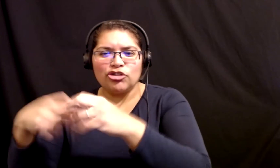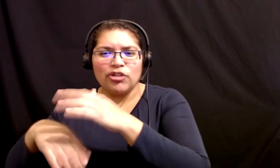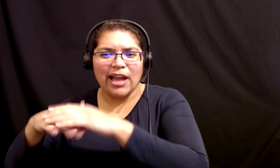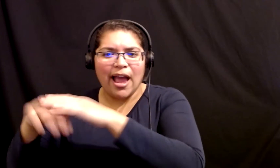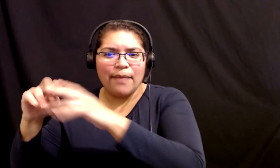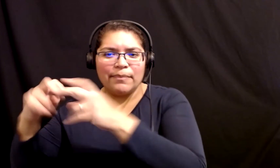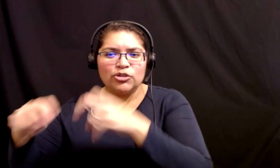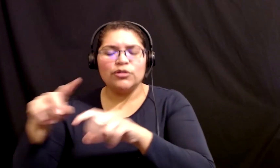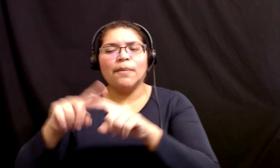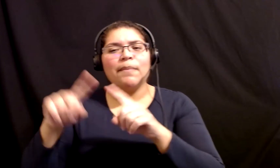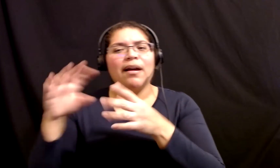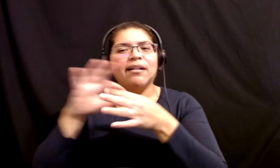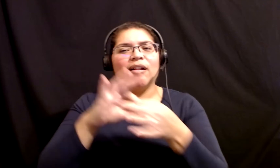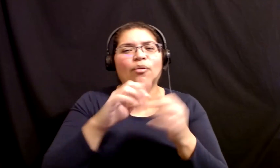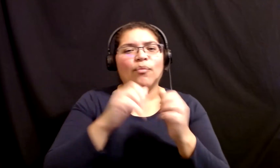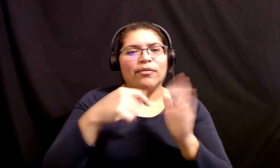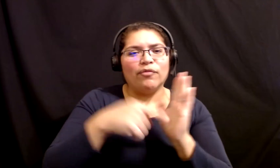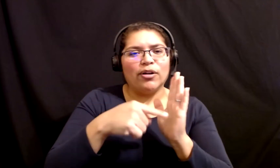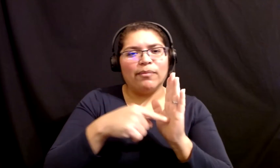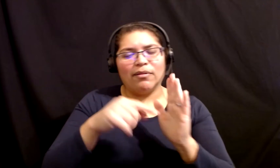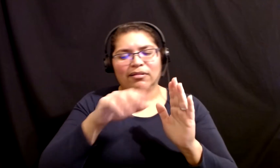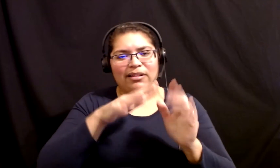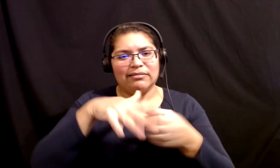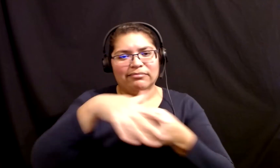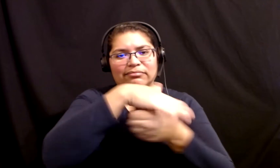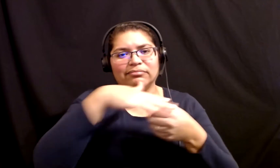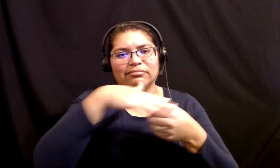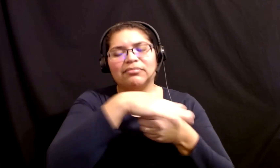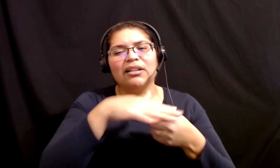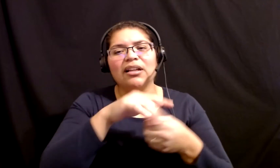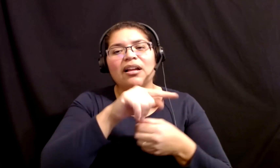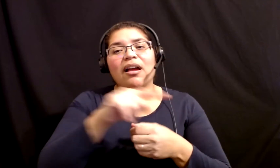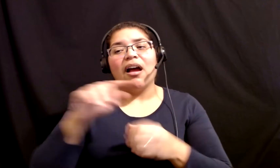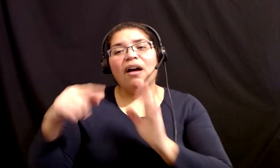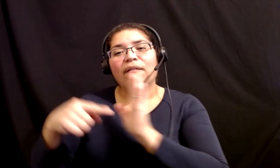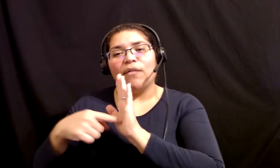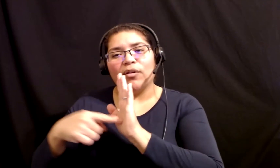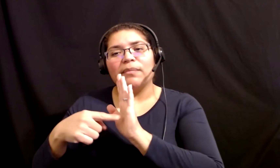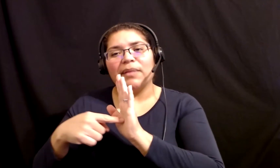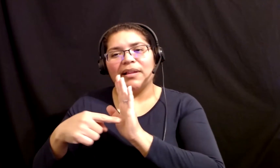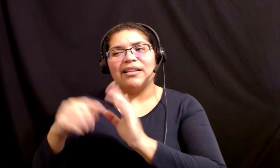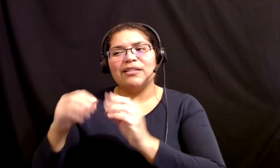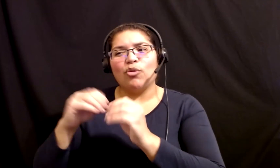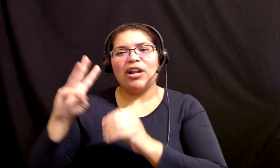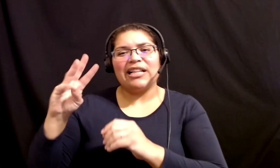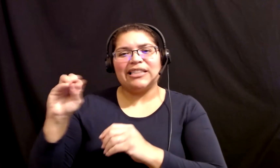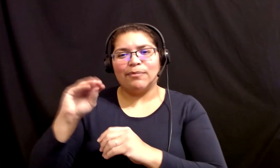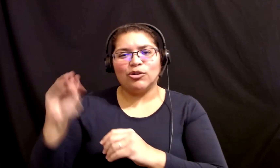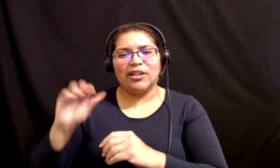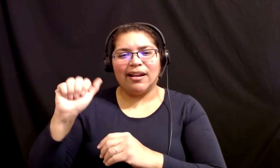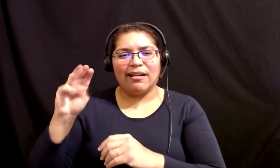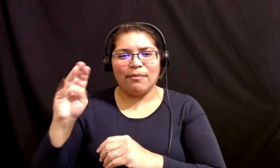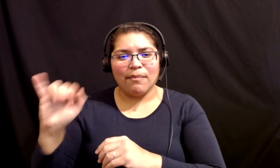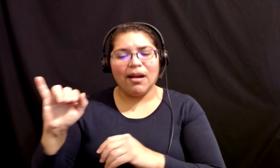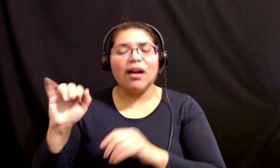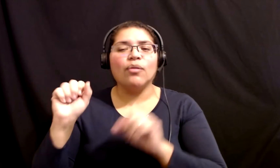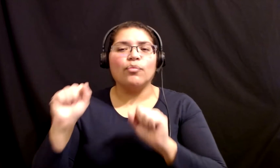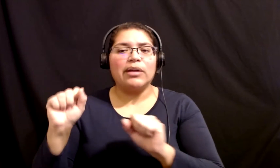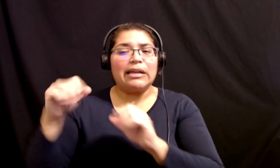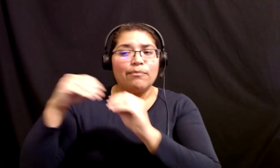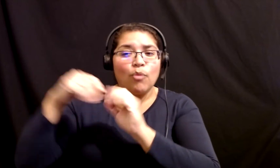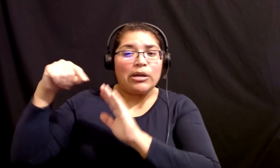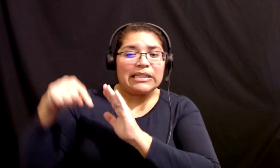in the affordable realm, but they seem to put their affordability limits at 60% of AMI. So when we can go deeper, that's